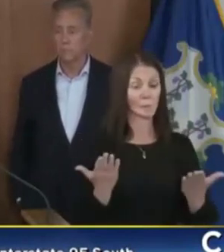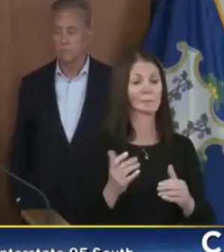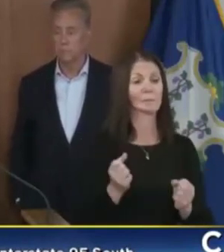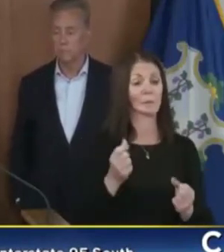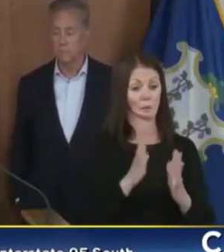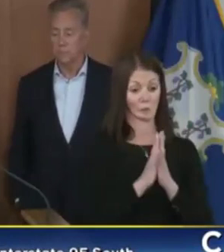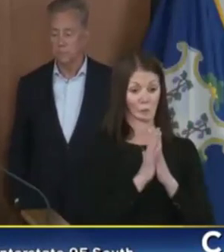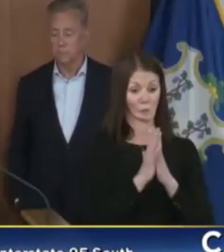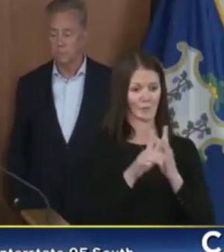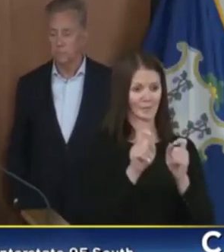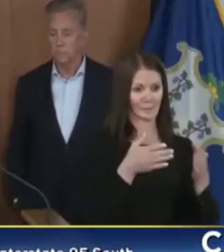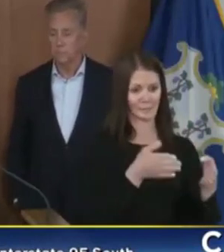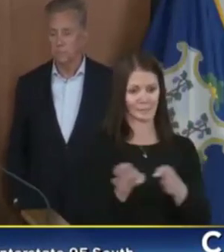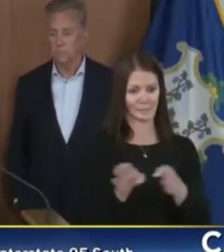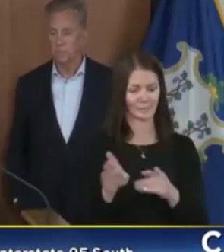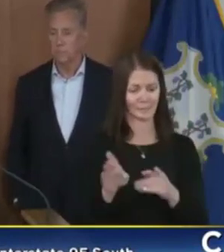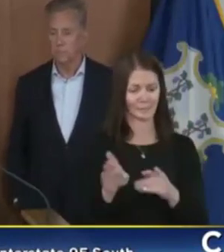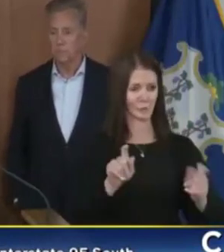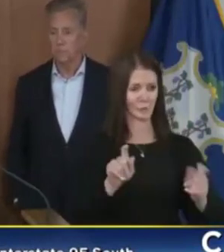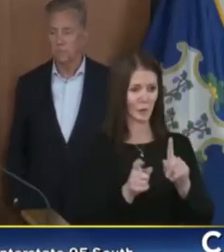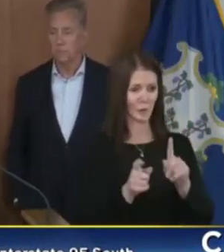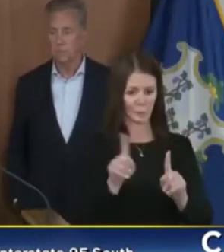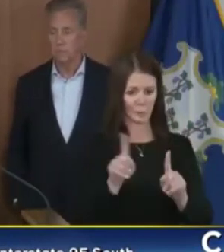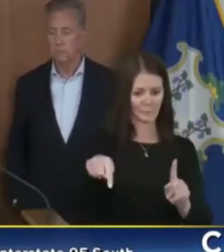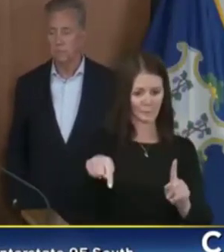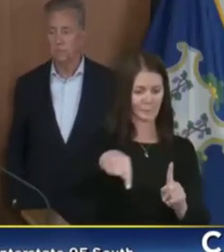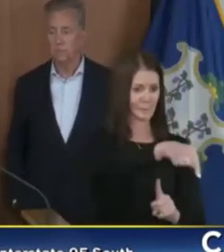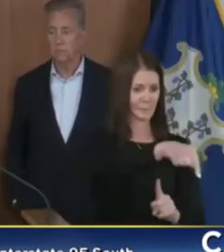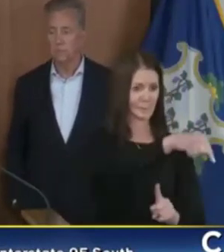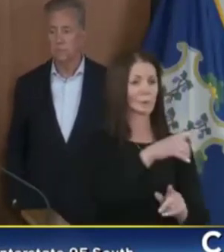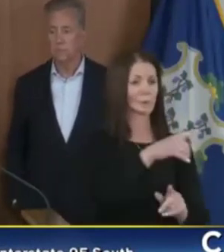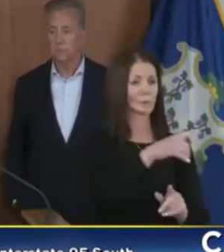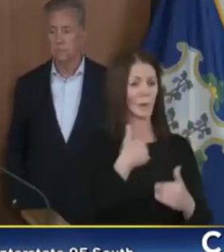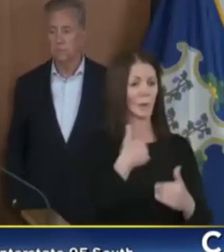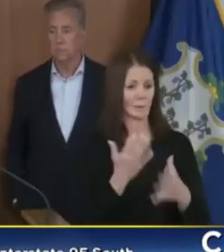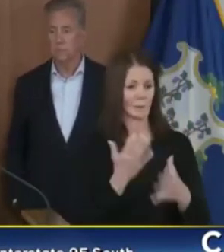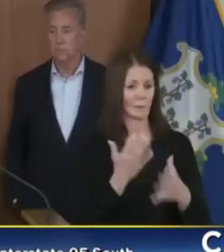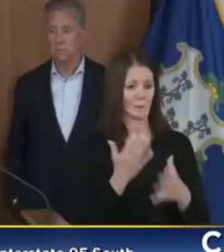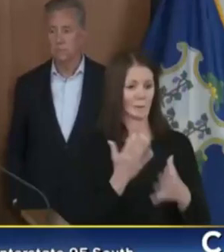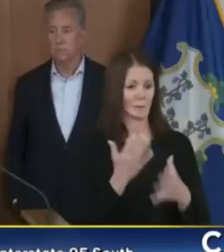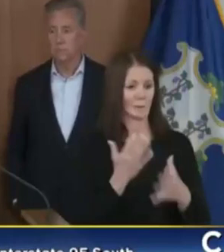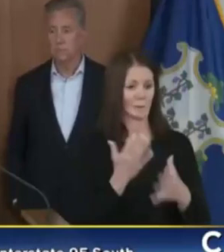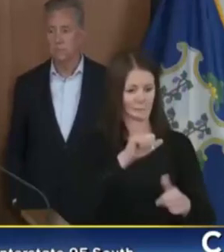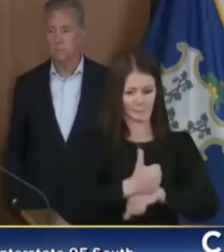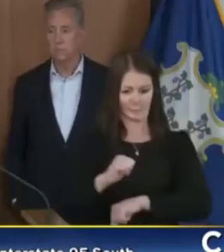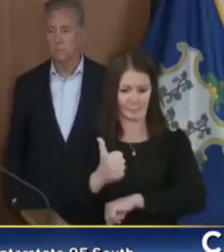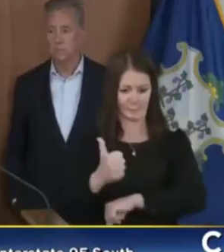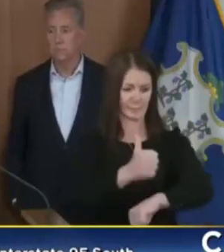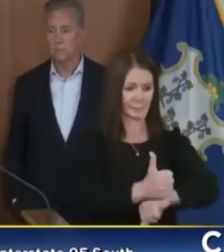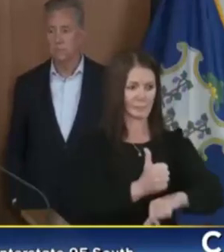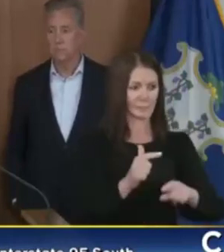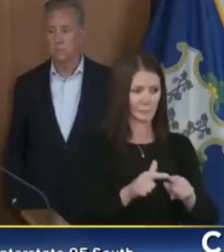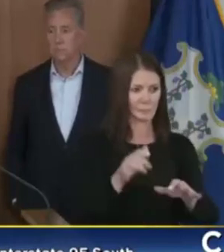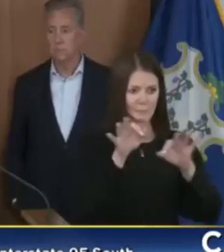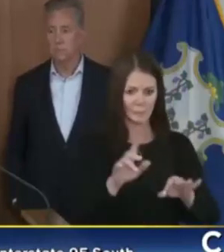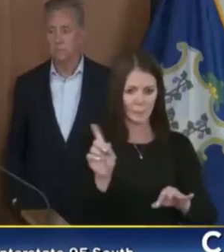involvement at this point. Our troopers are posted in various locations throughout the diversionary route, and we're